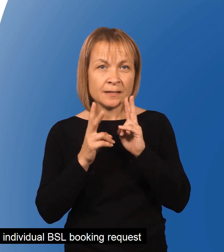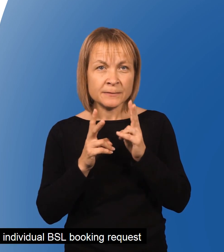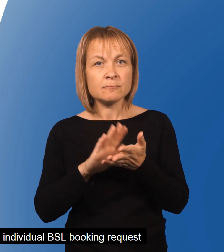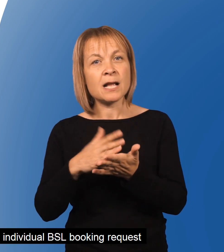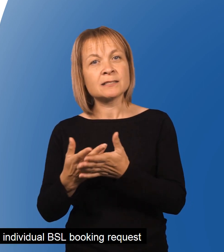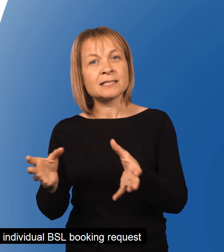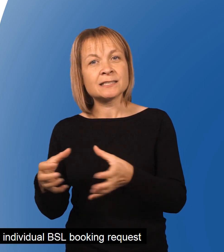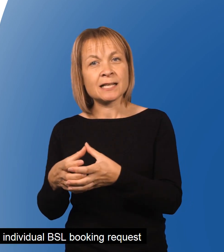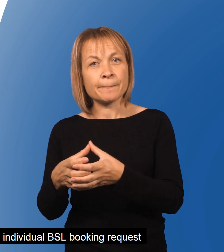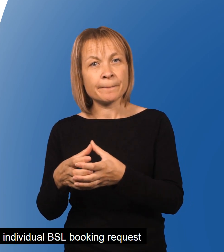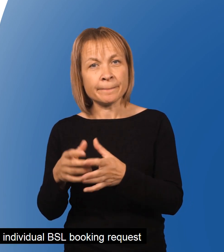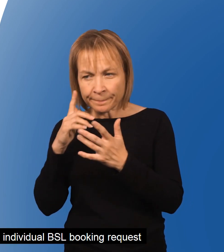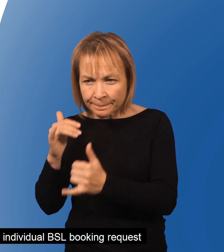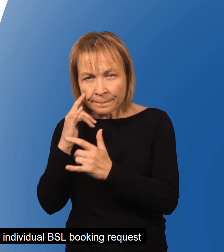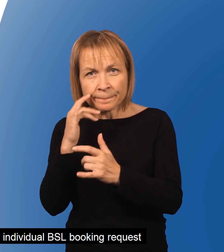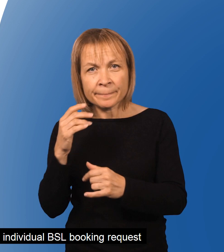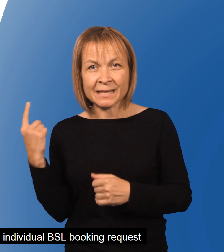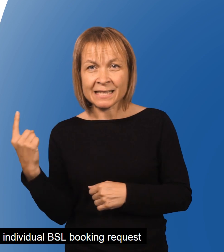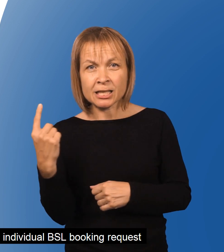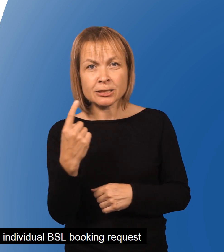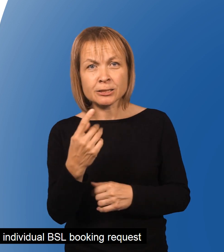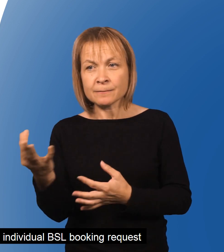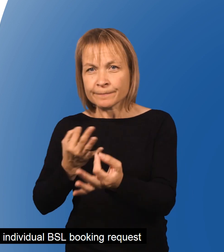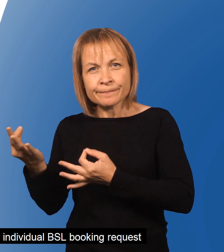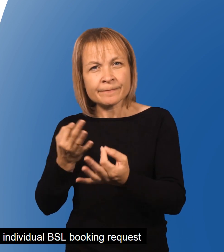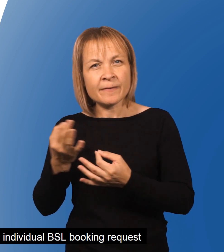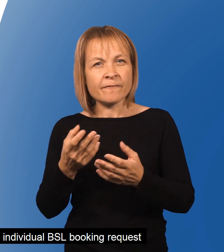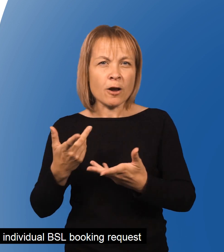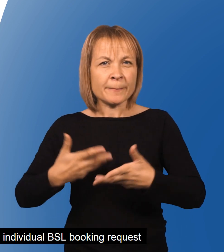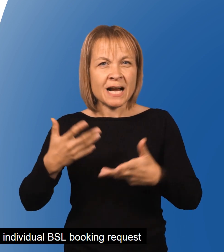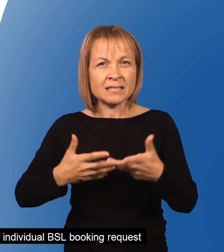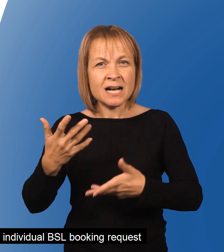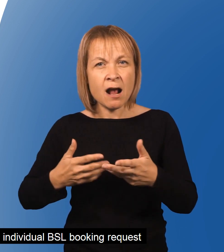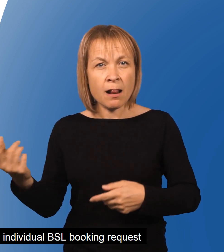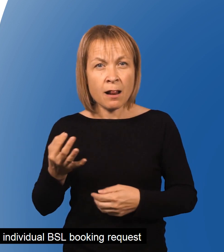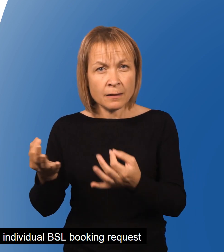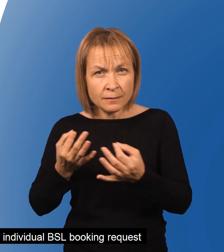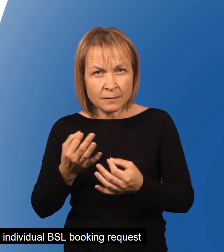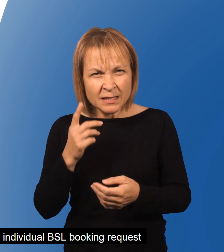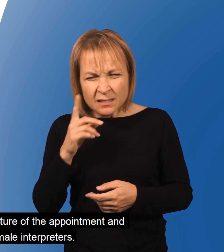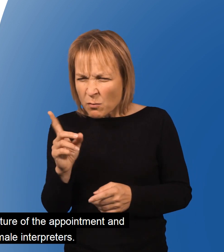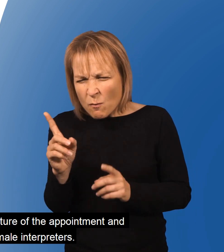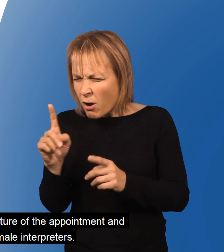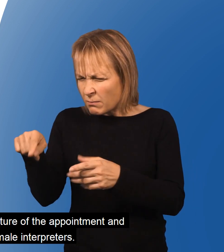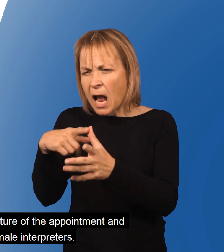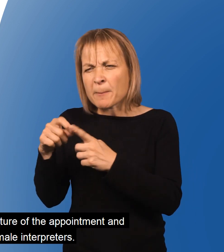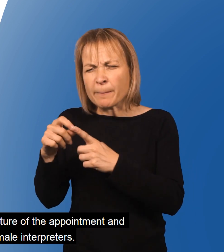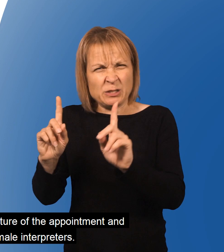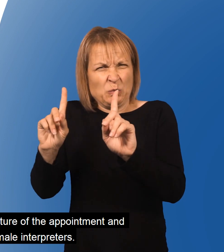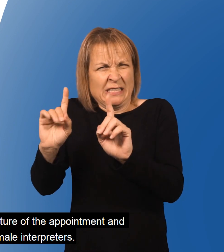I&T team assesses each individual BSL booking request with regards to the nature of the appointment and availability of male